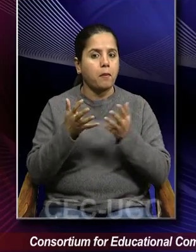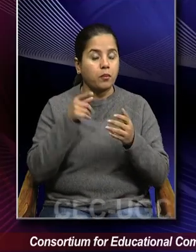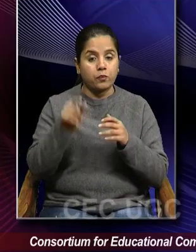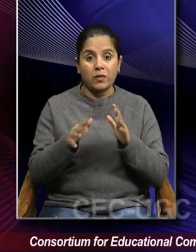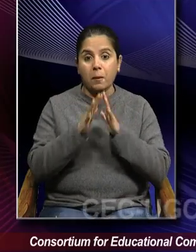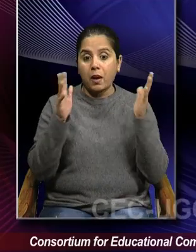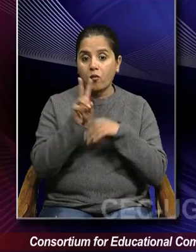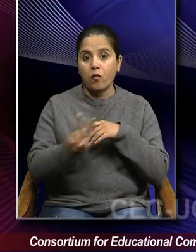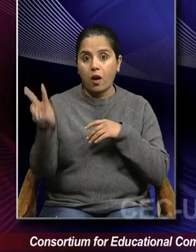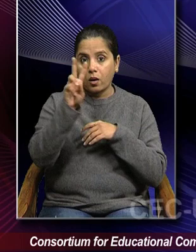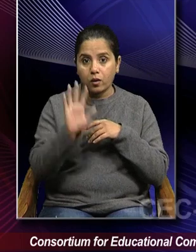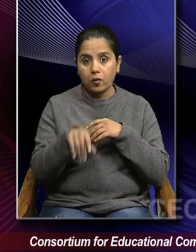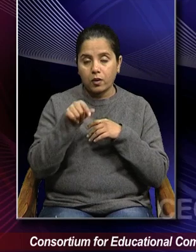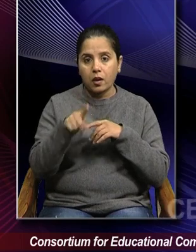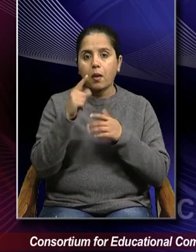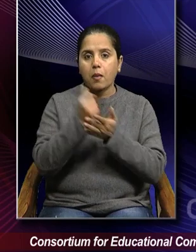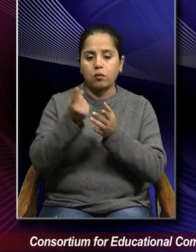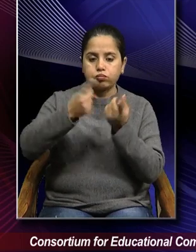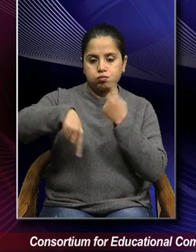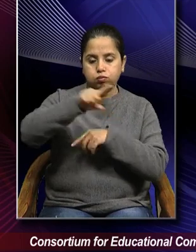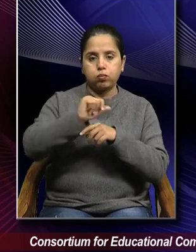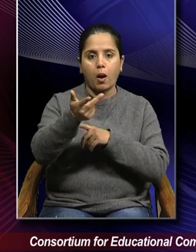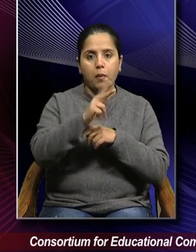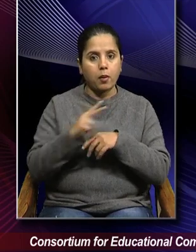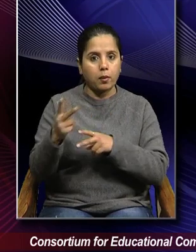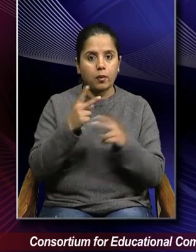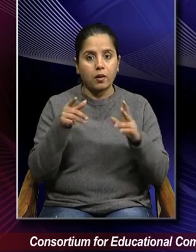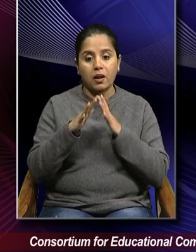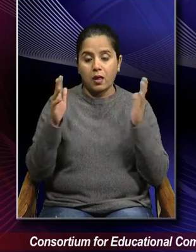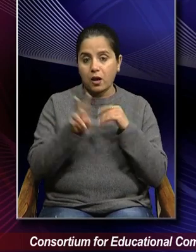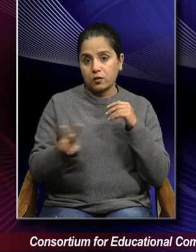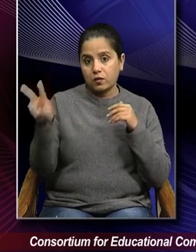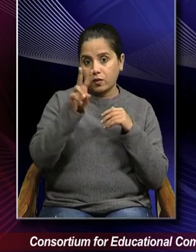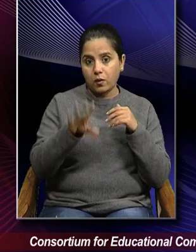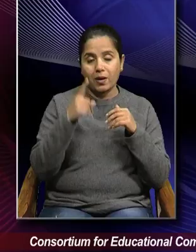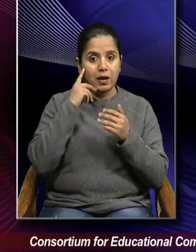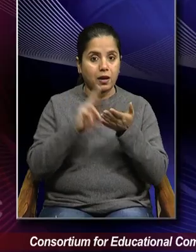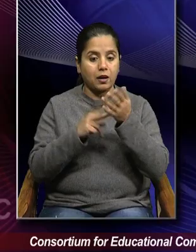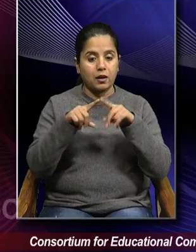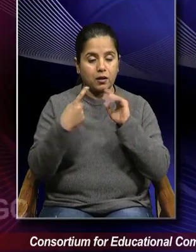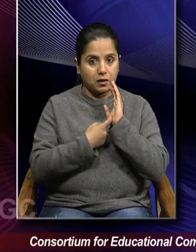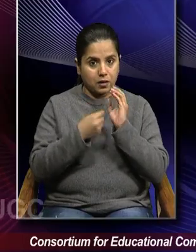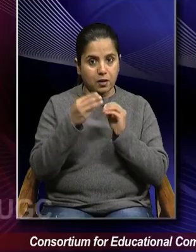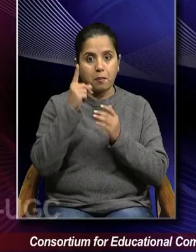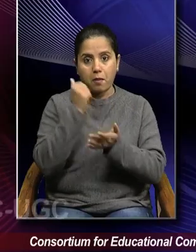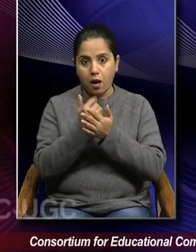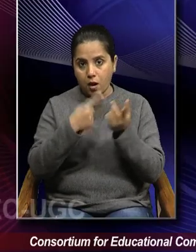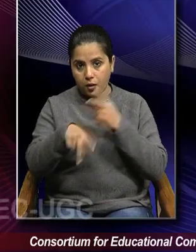value interbank transactions and settlements. So, when it comes to large value interbank transactions or